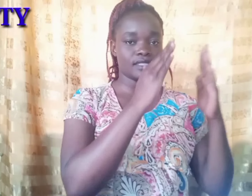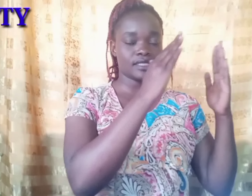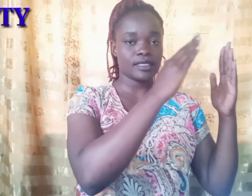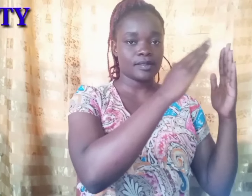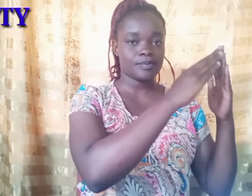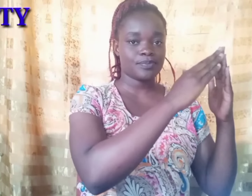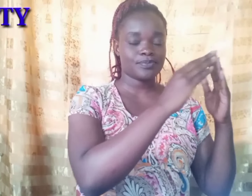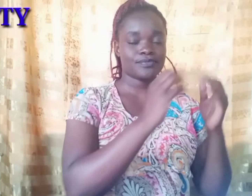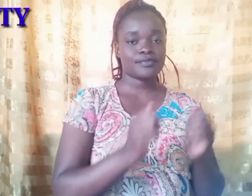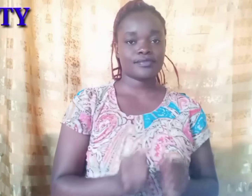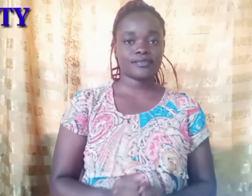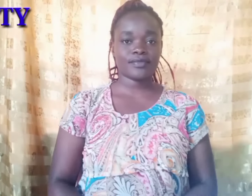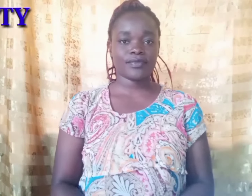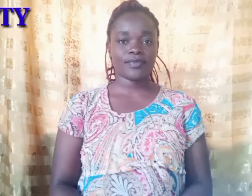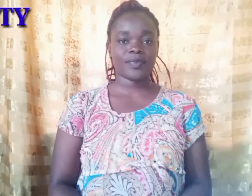City.